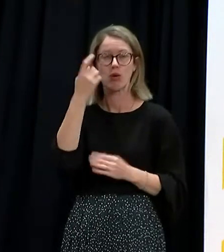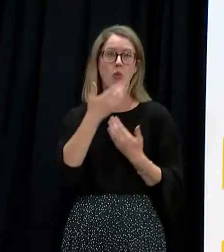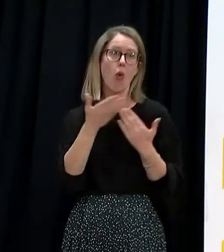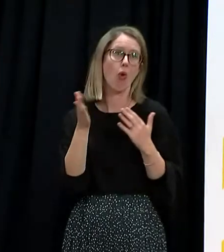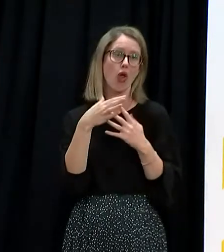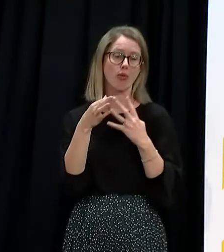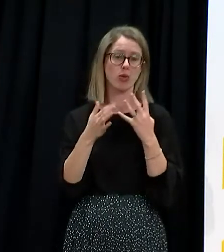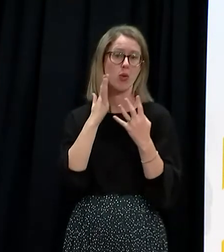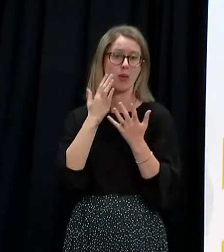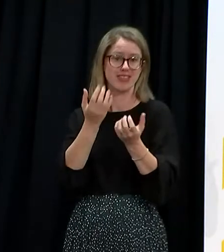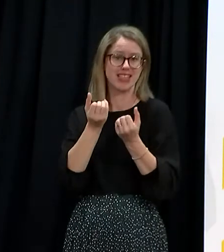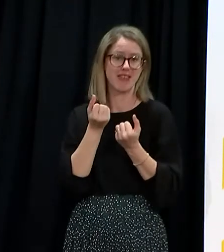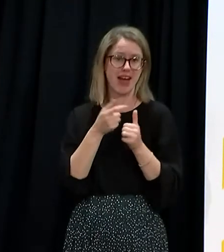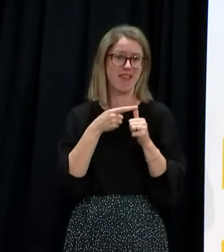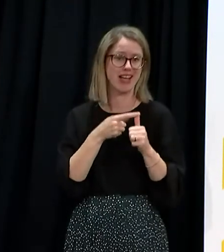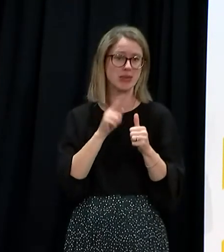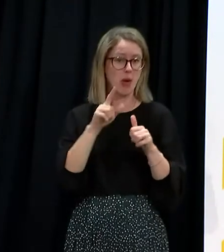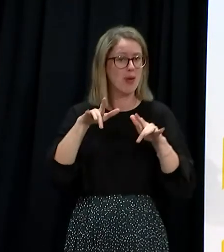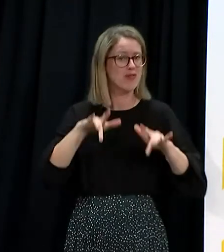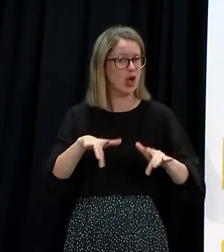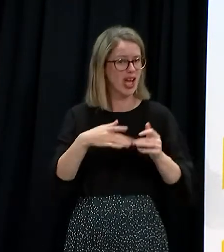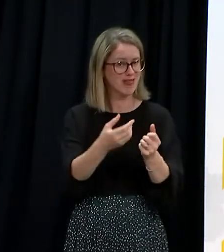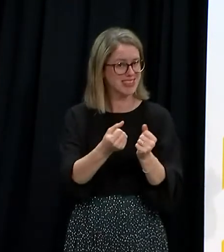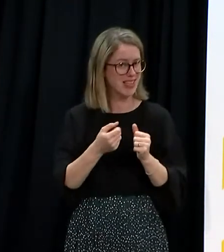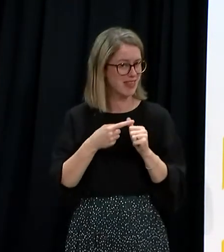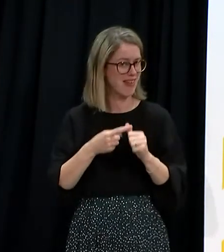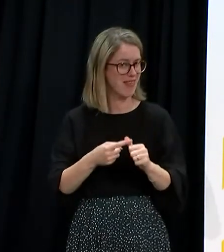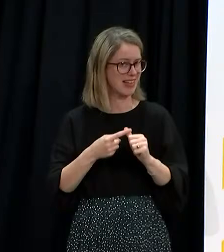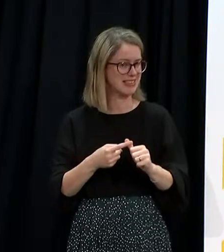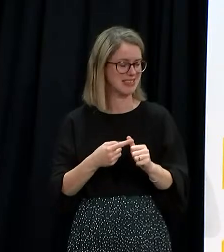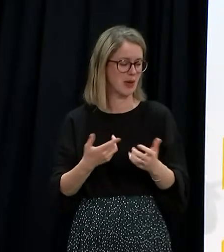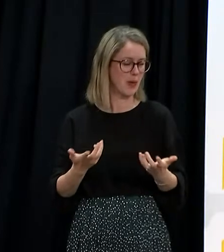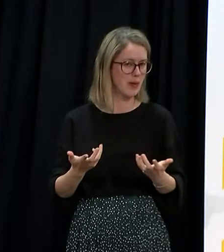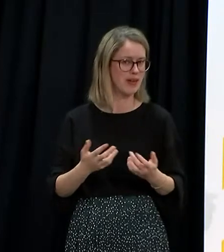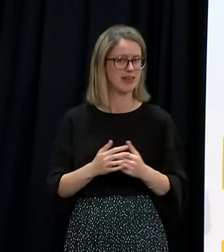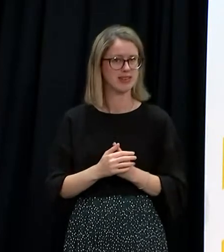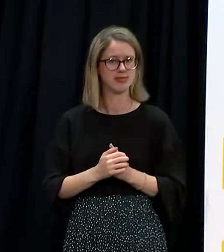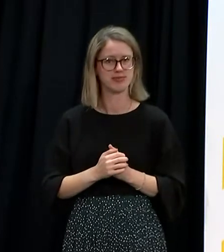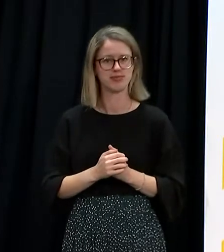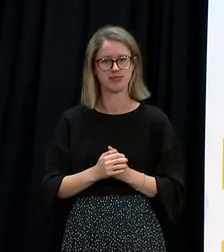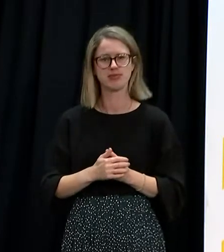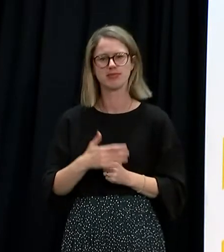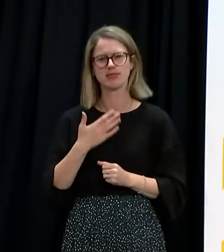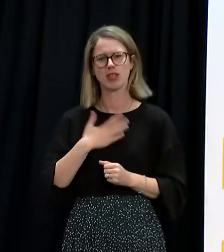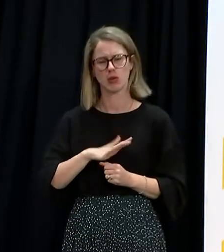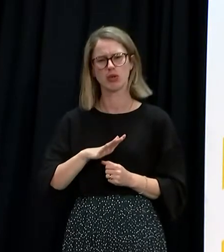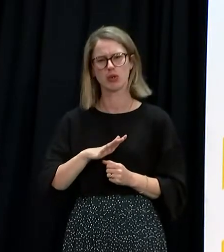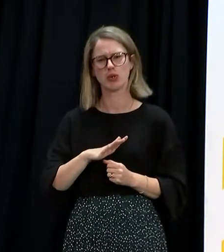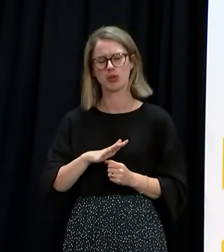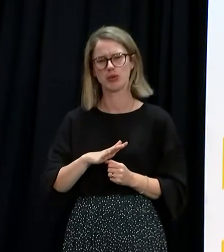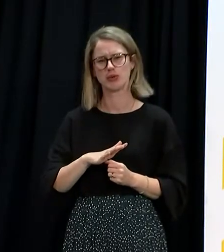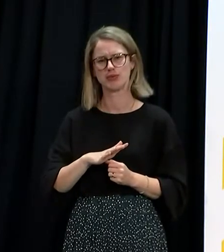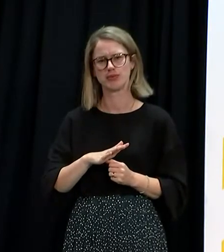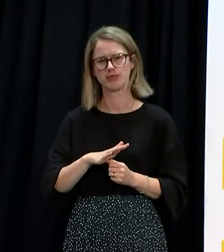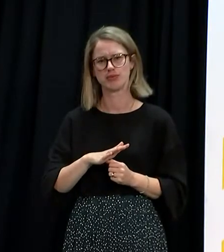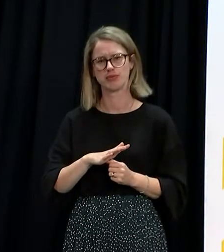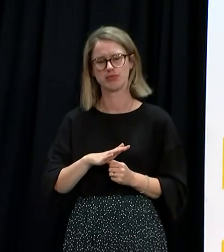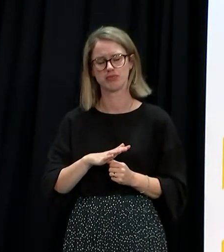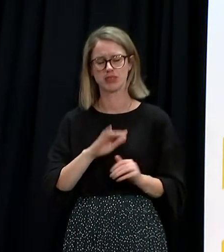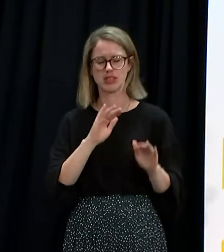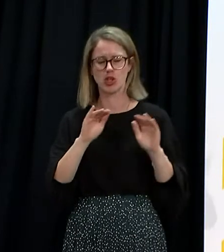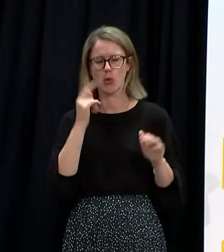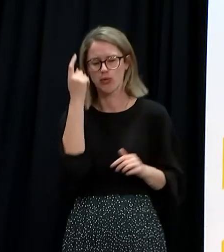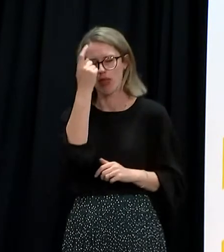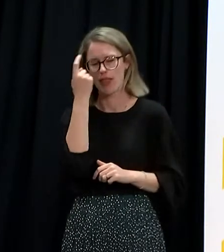when we receive, and again, we haven't received the public health advice. But I just wanted to give a sense of some of the things that I've been thinking